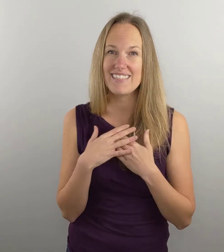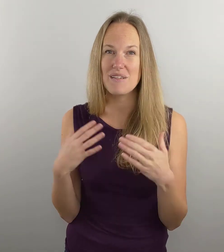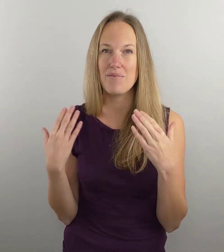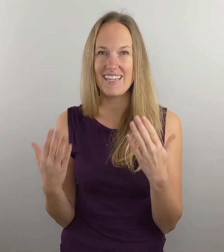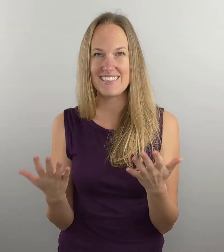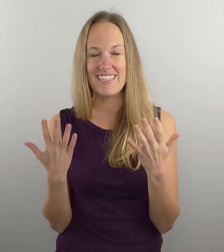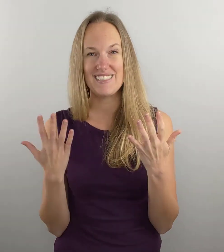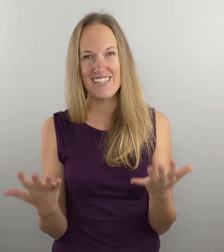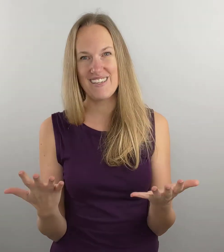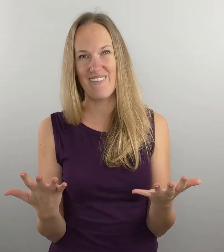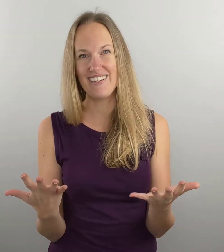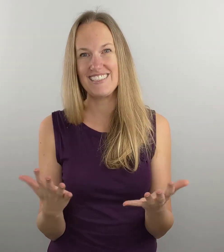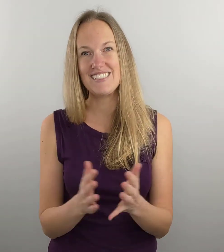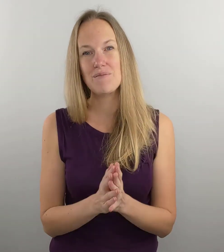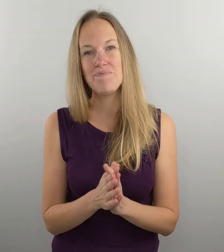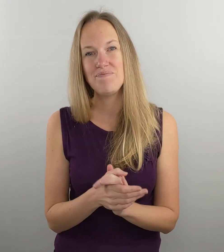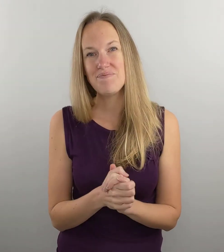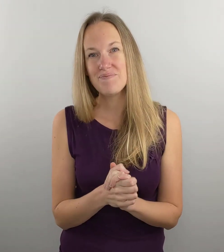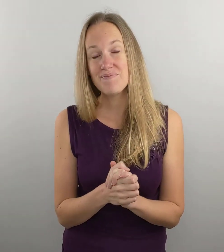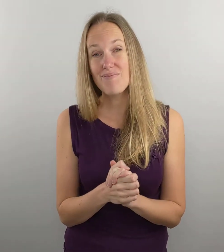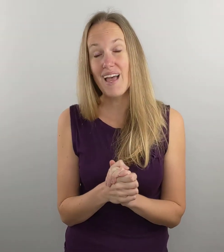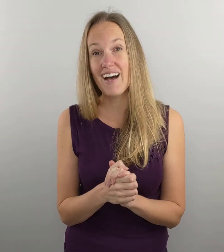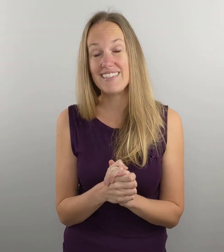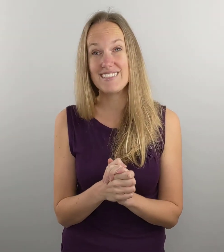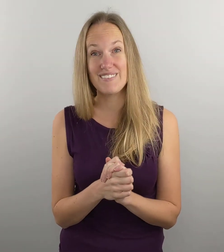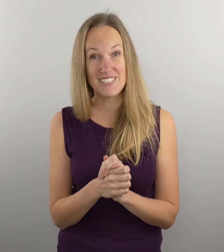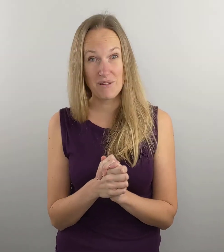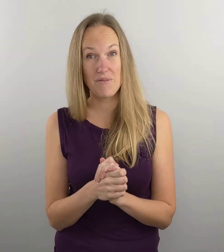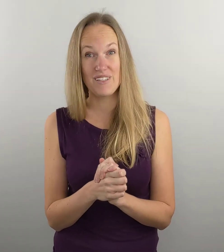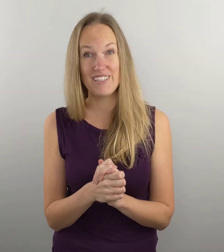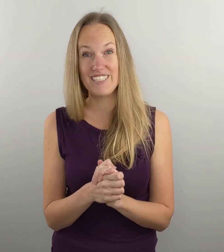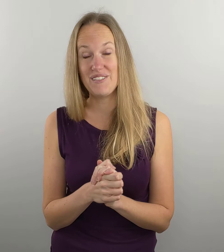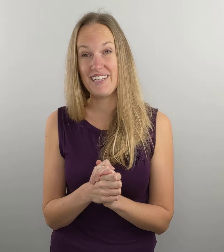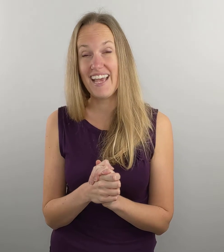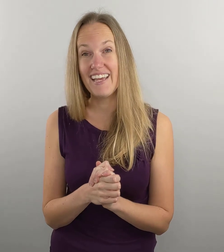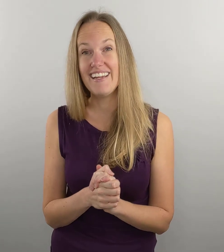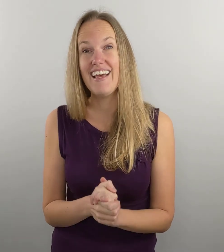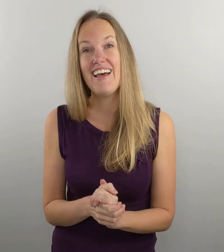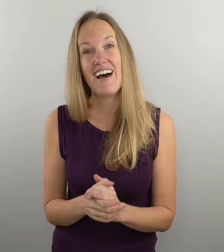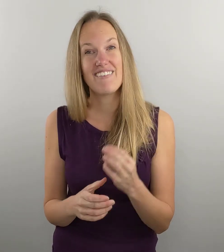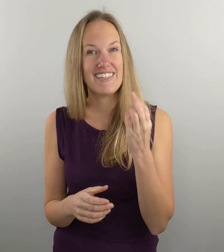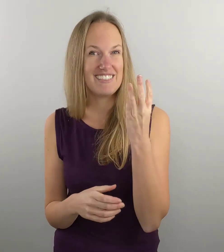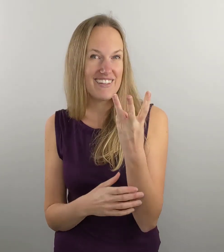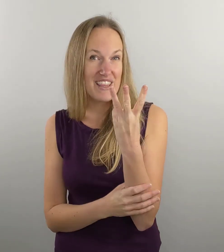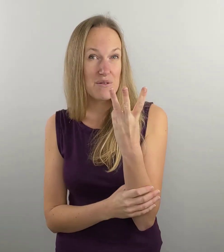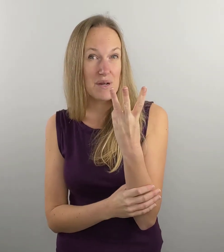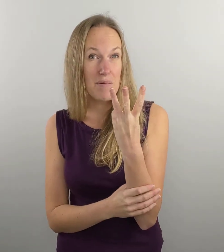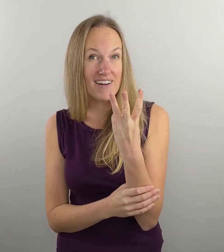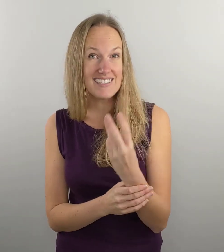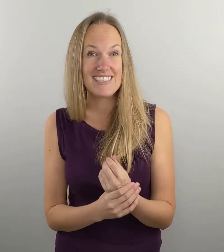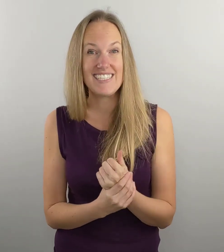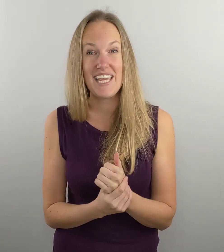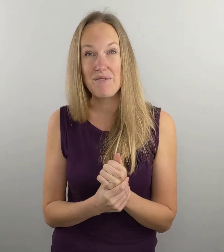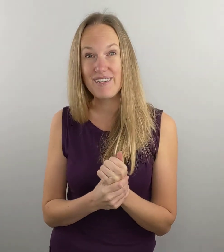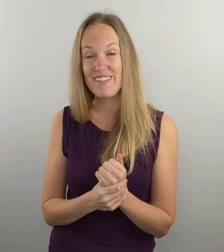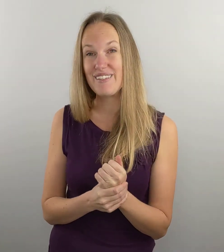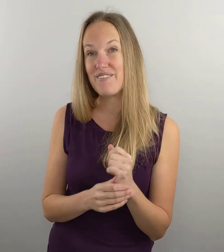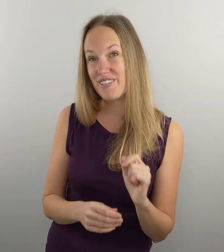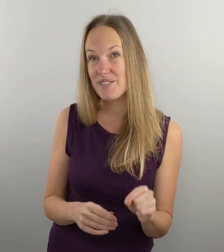a blessing to yours. So this week we're learning Do It Again. We're going to do it in 3 parts. Today we're going to learn verse 1 in